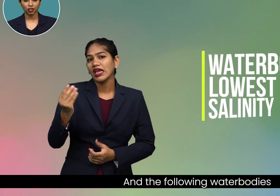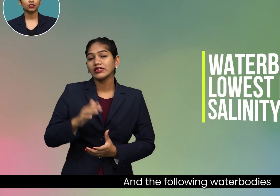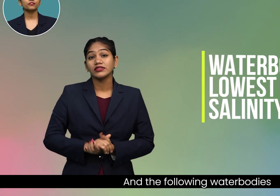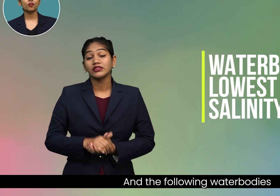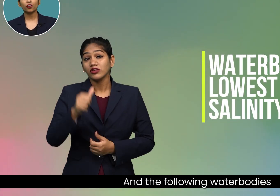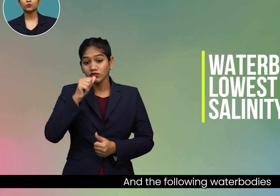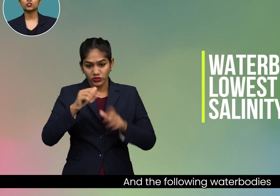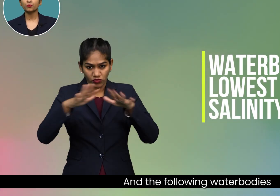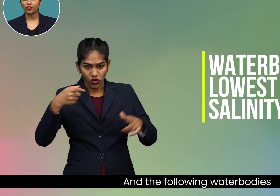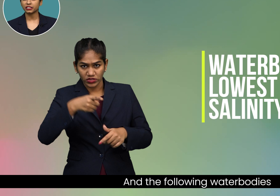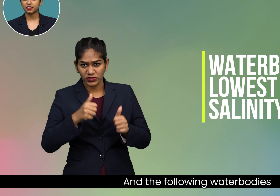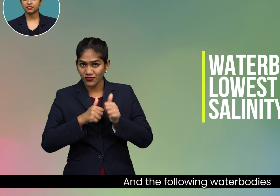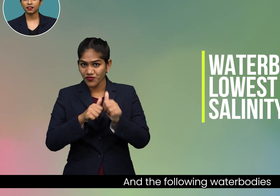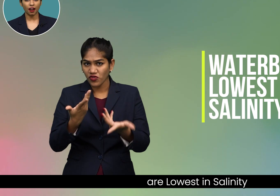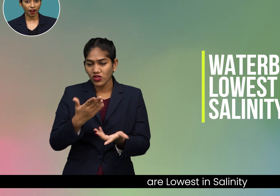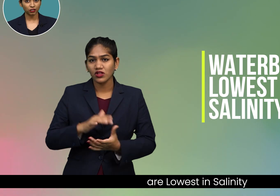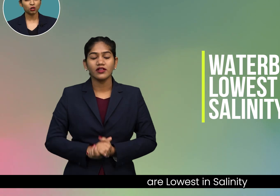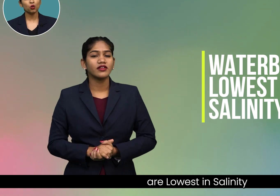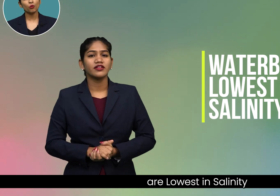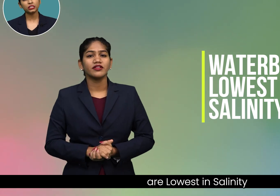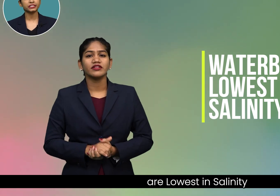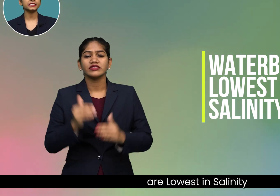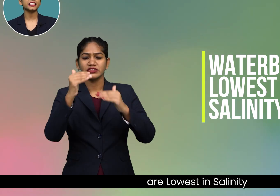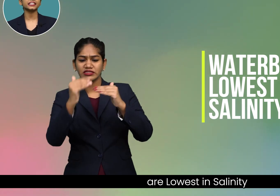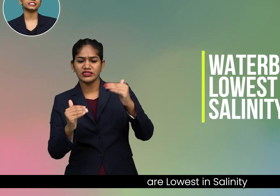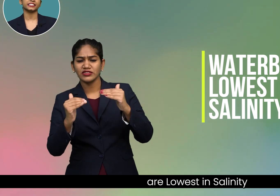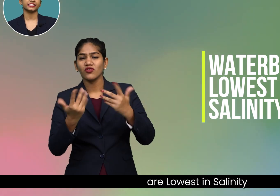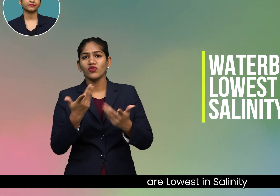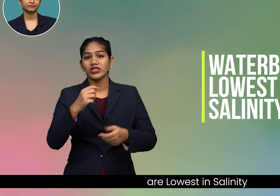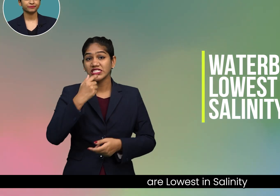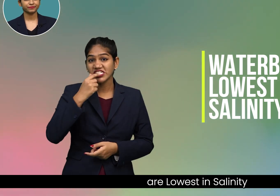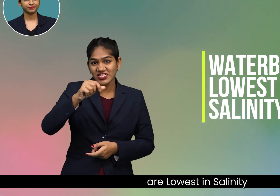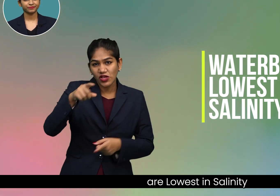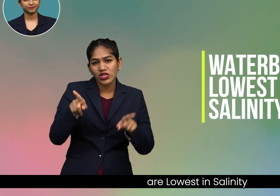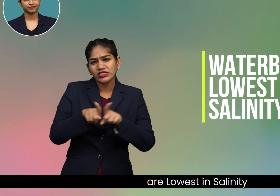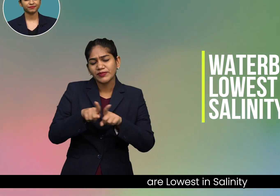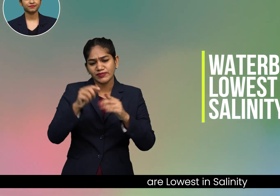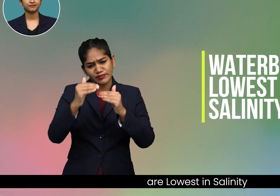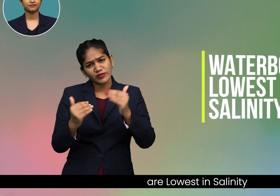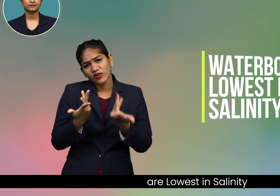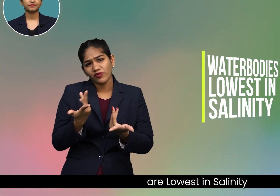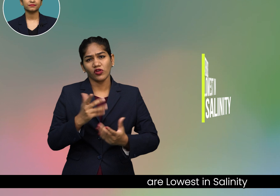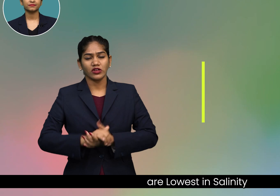And the following water bodies are lowest in salinity.